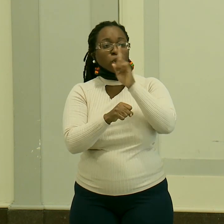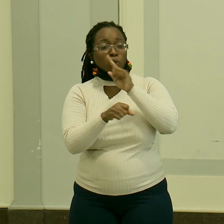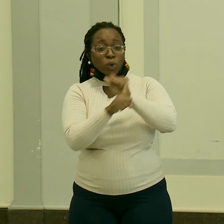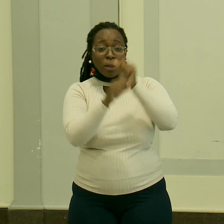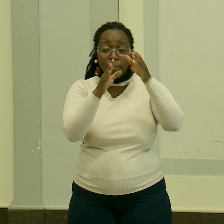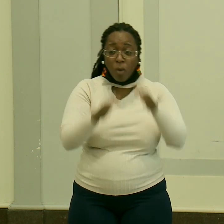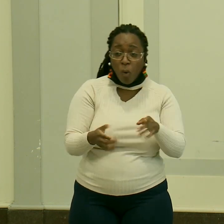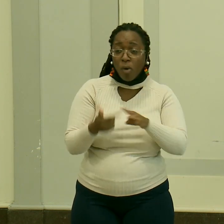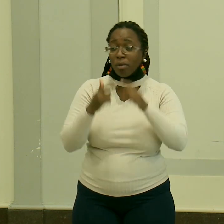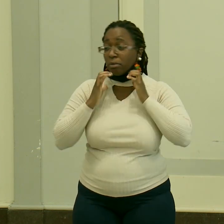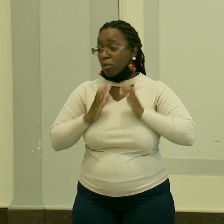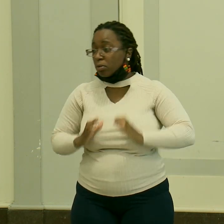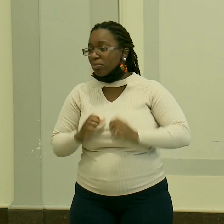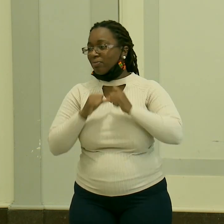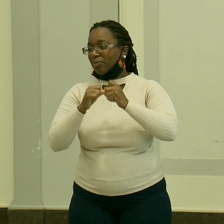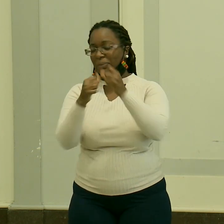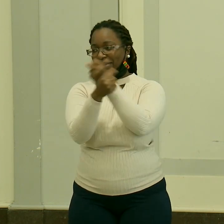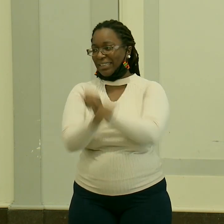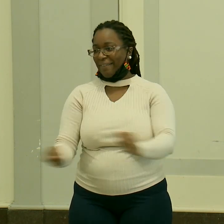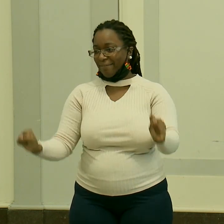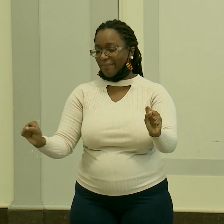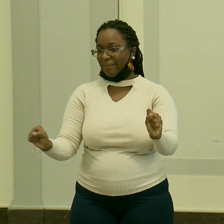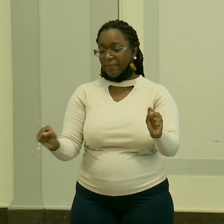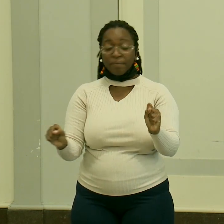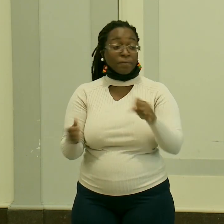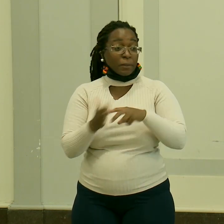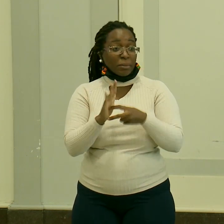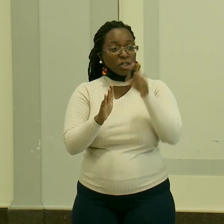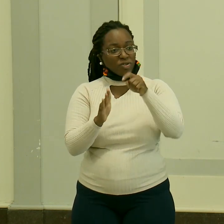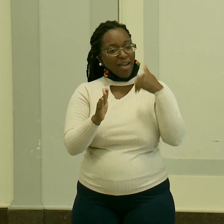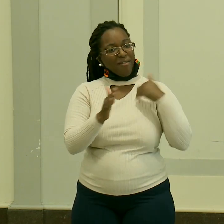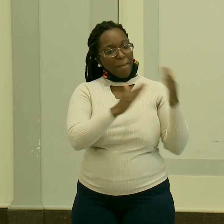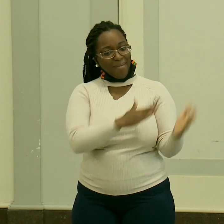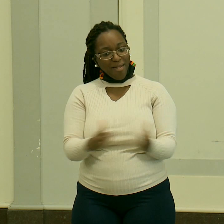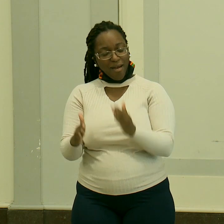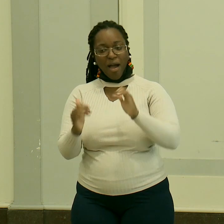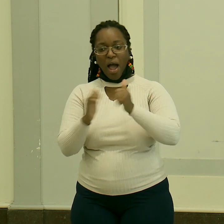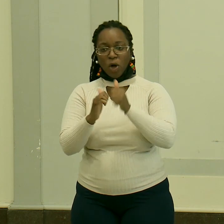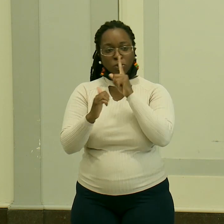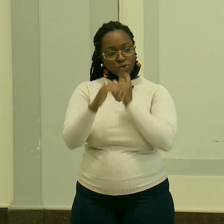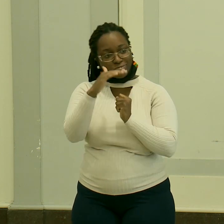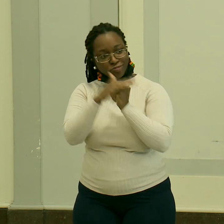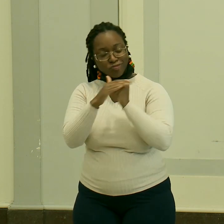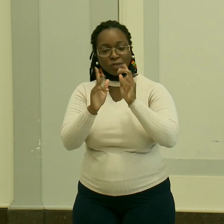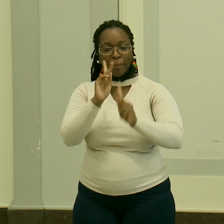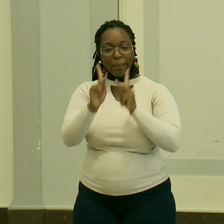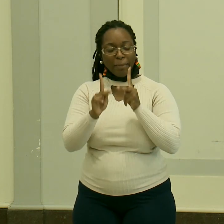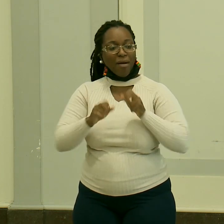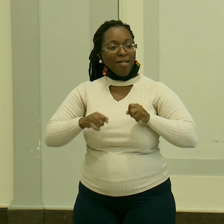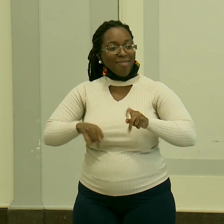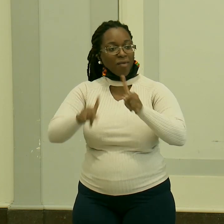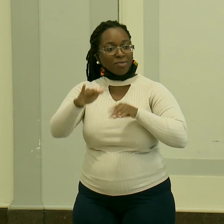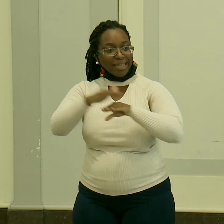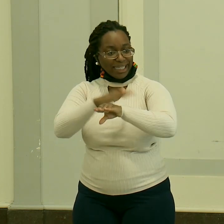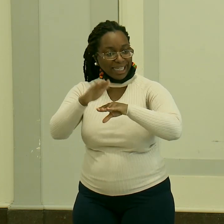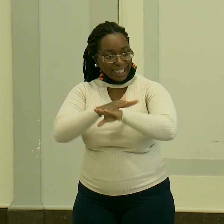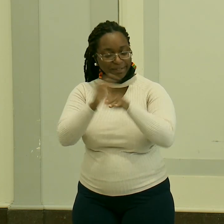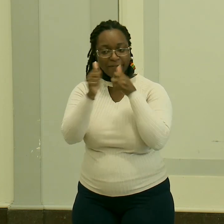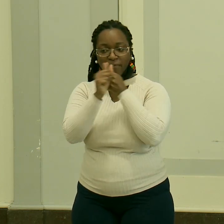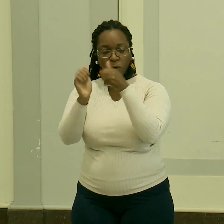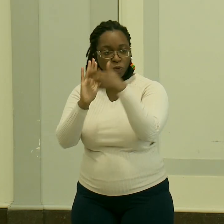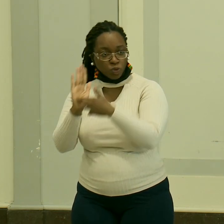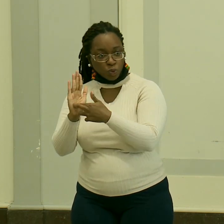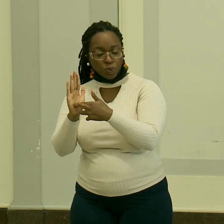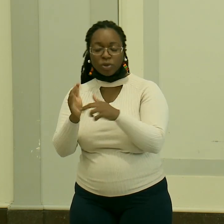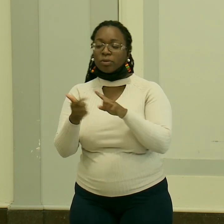and their customers safe. This includes having a plan for how to minimize the number of people in your establishment per guidelines set forth,